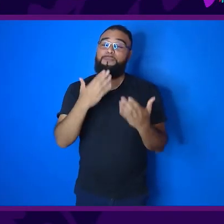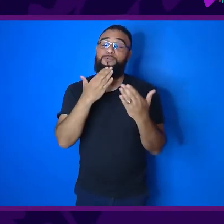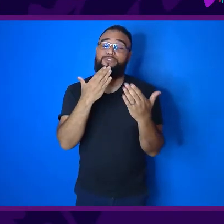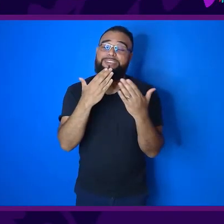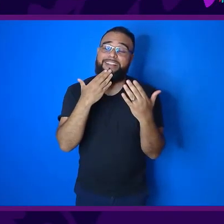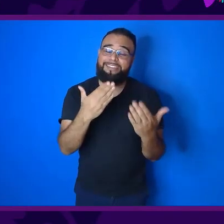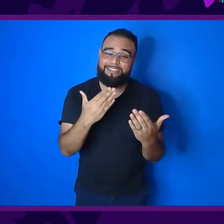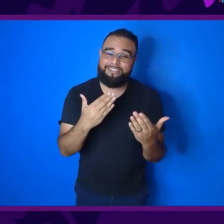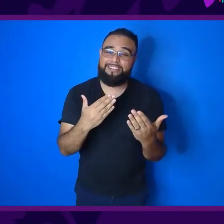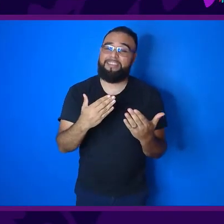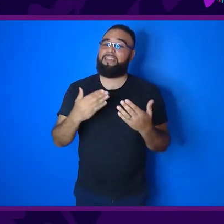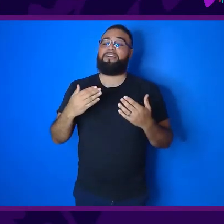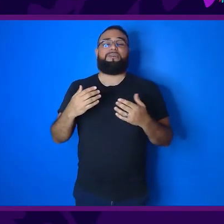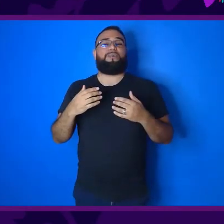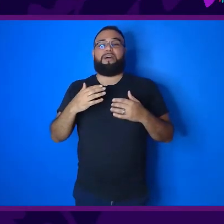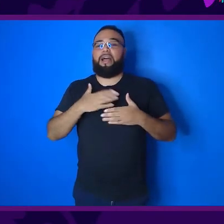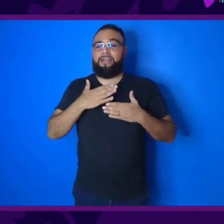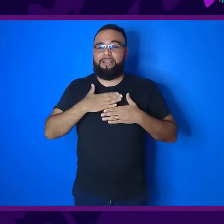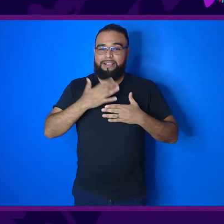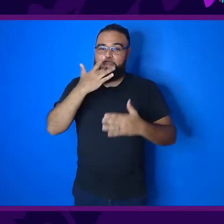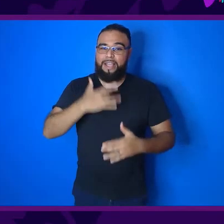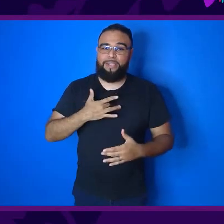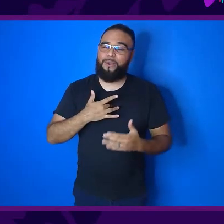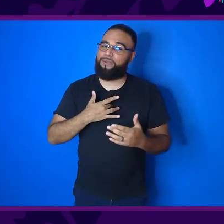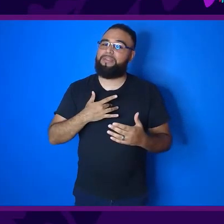come back to Tucson, Arizona. Te queremos mucho.